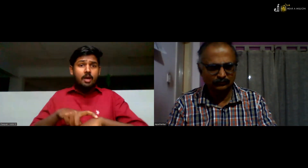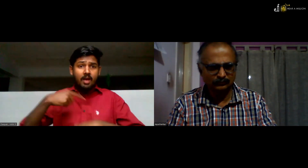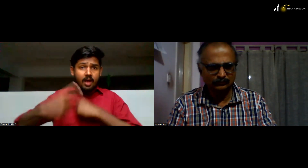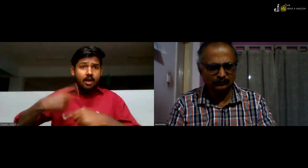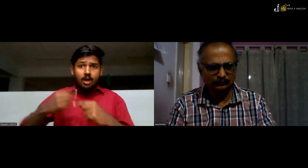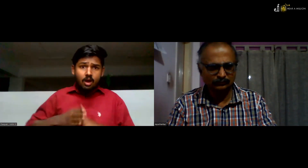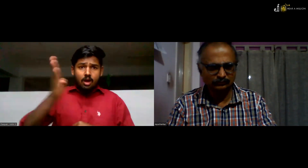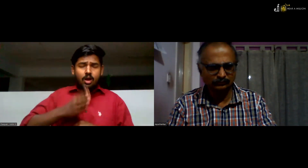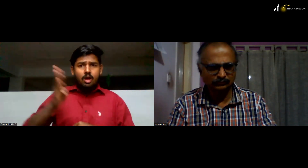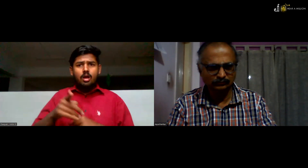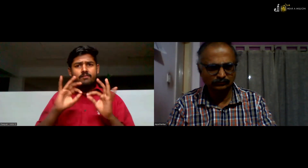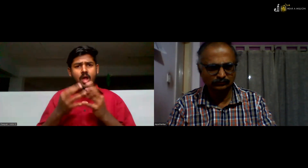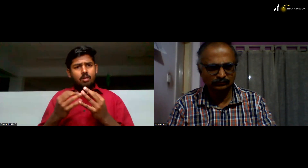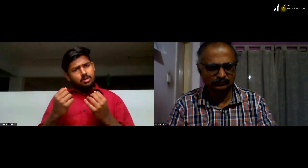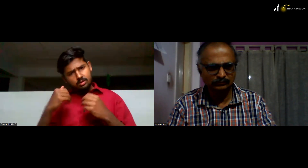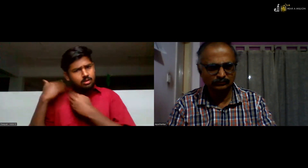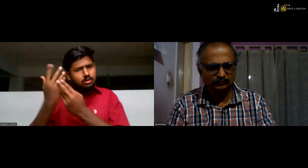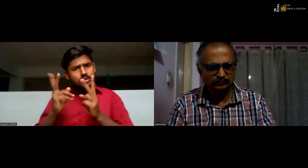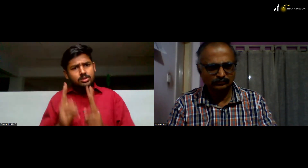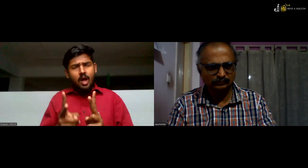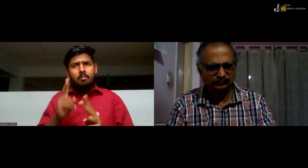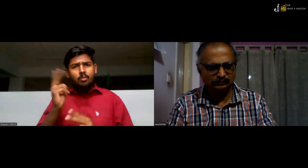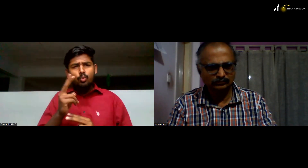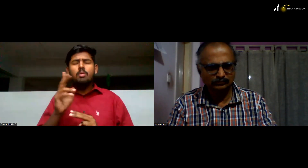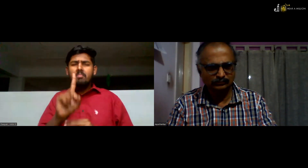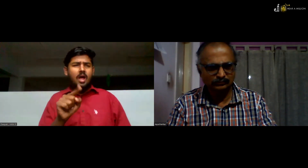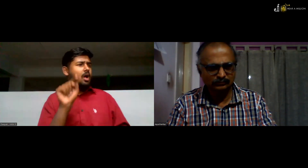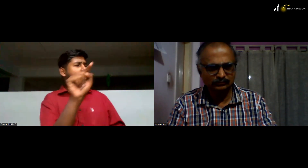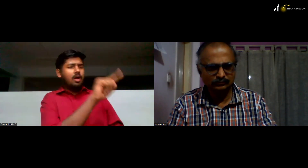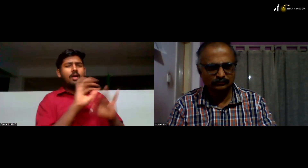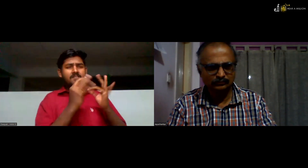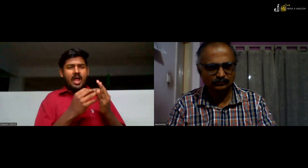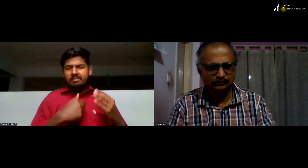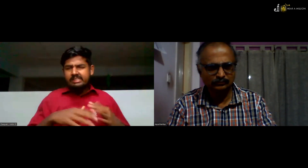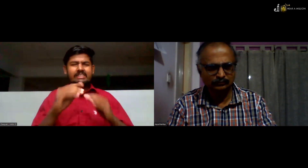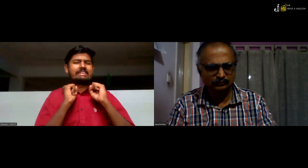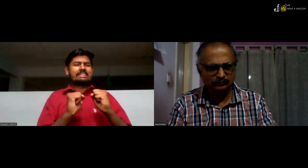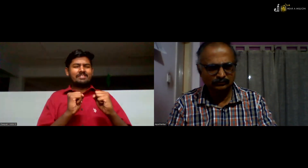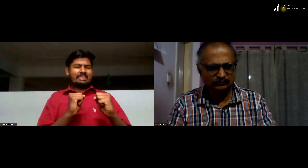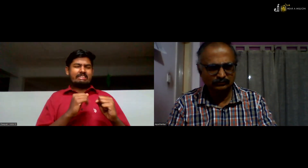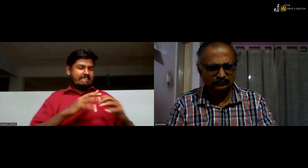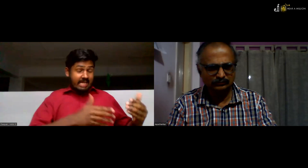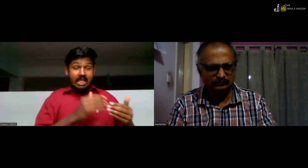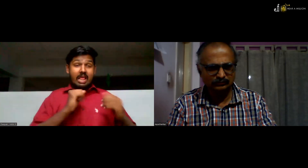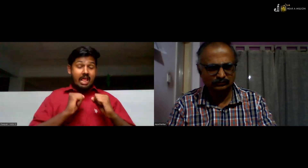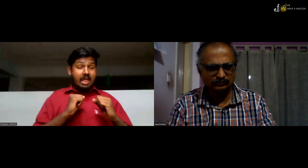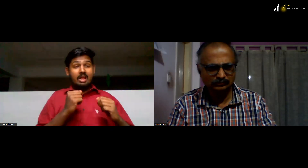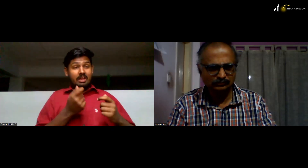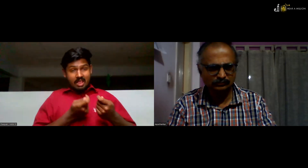um like in the year you are being experienced too much of traveling?